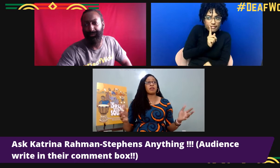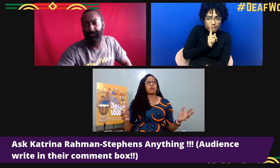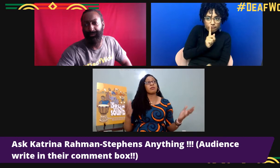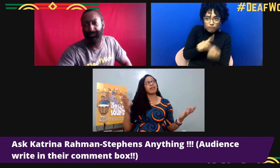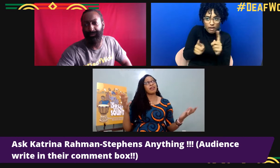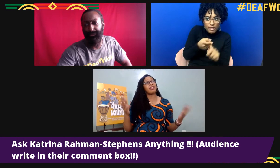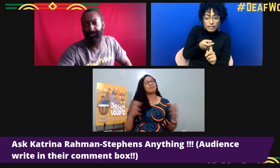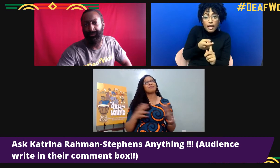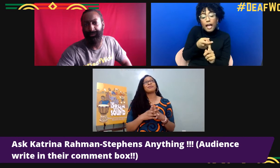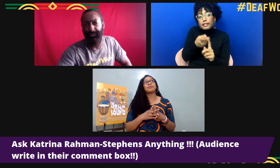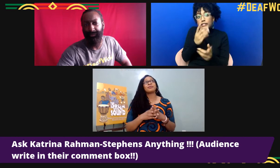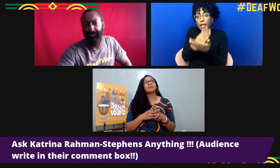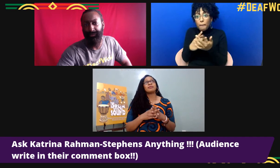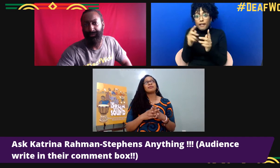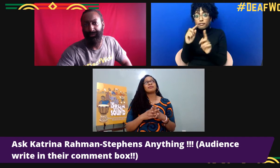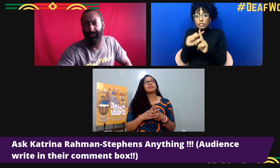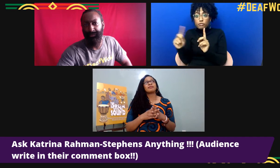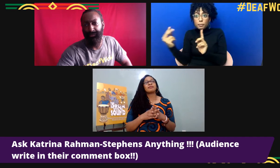Some feel